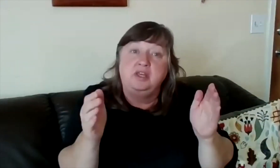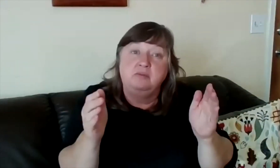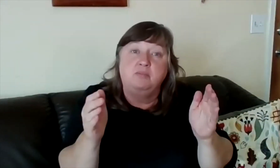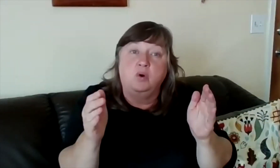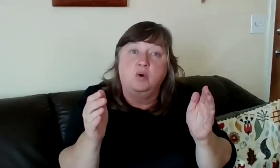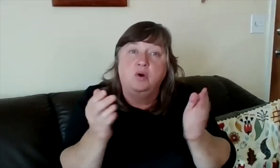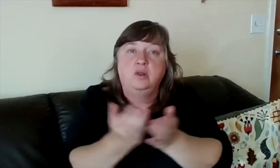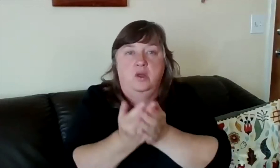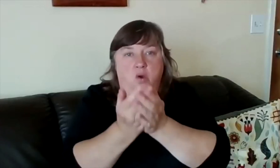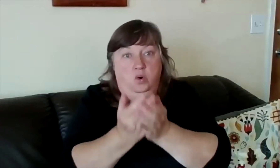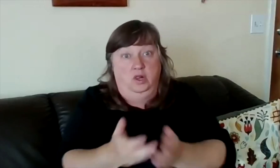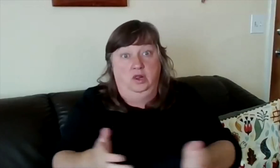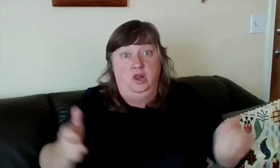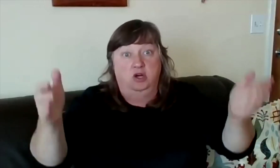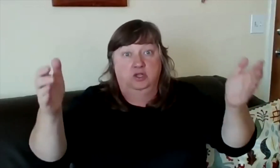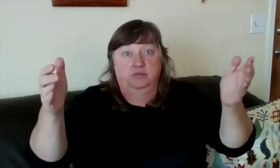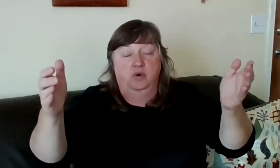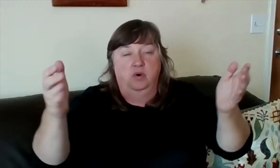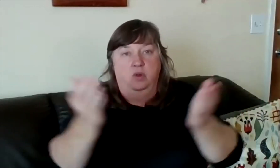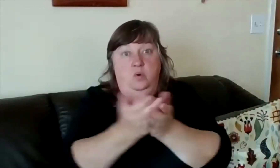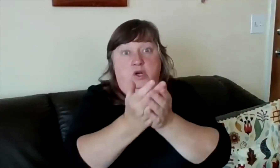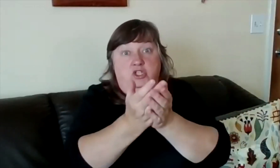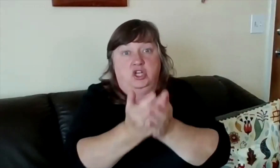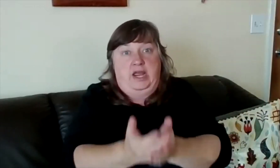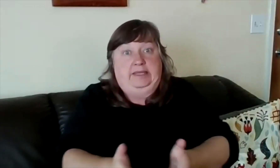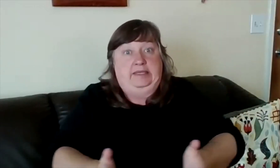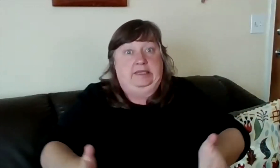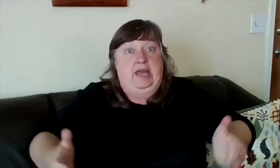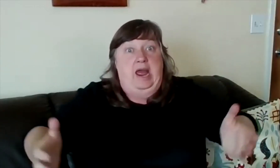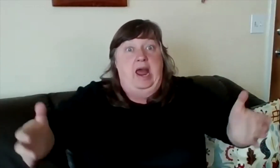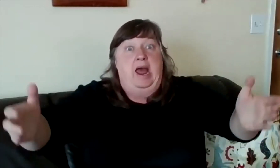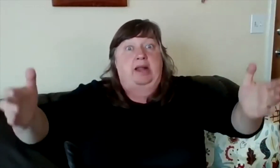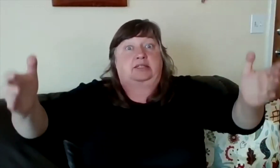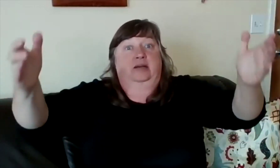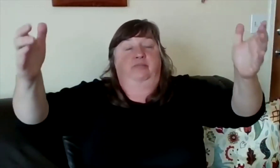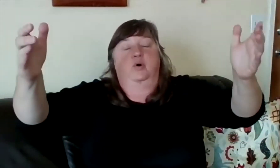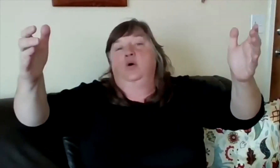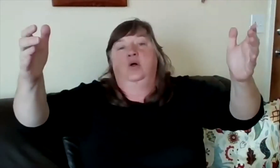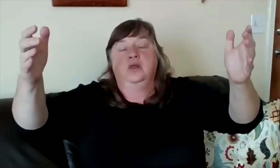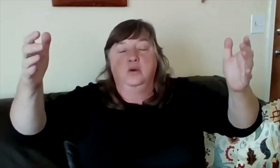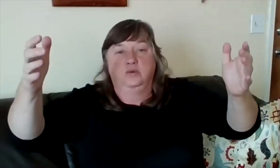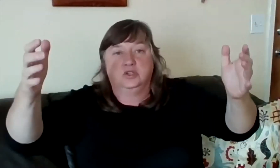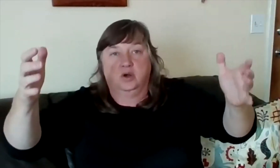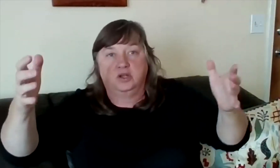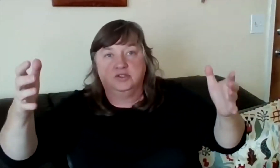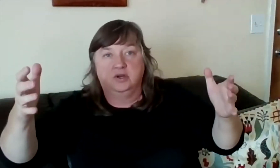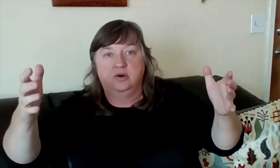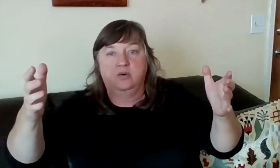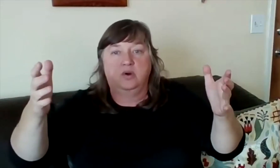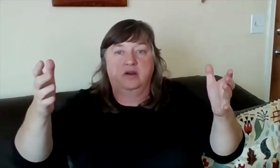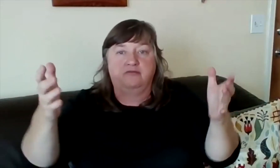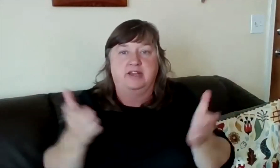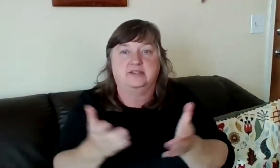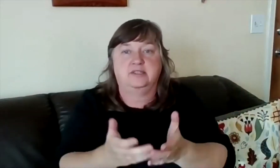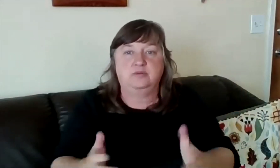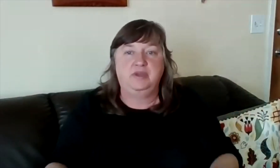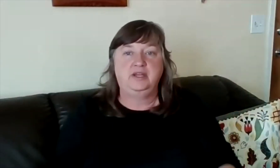medium bowl, or a large bowl, or a gigantic bowl, which also affects the speed that